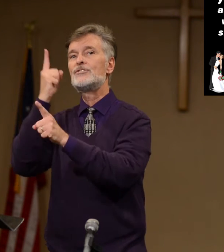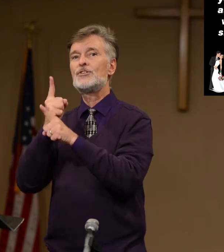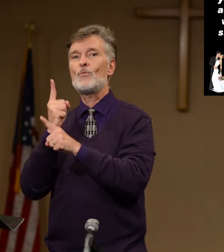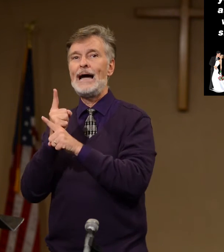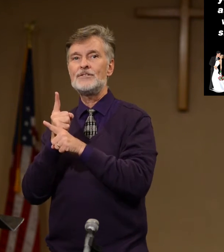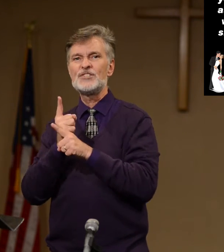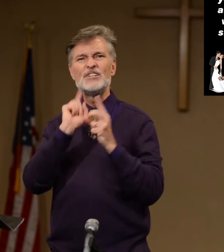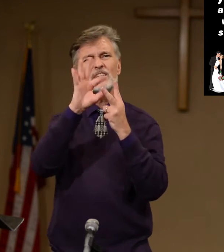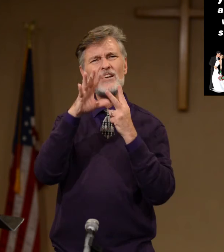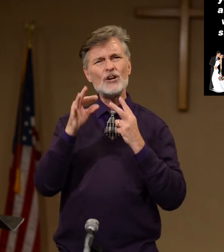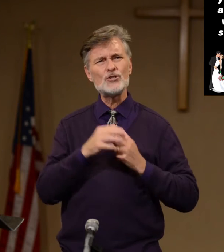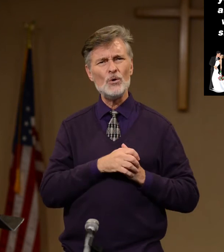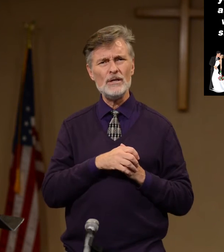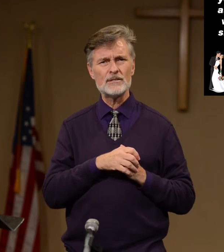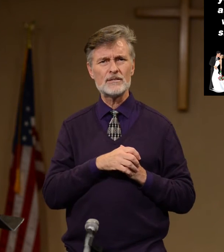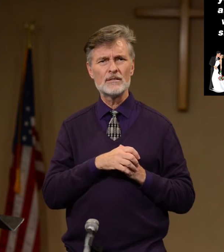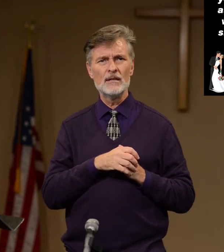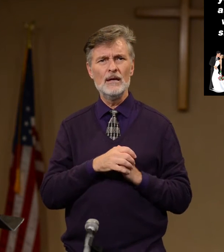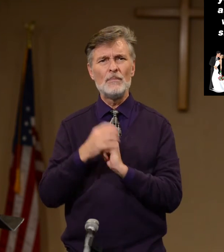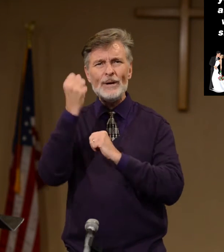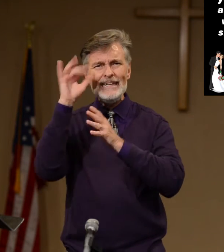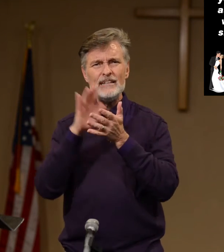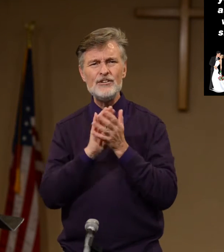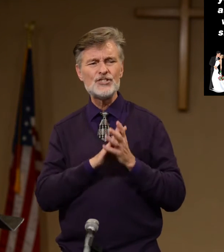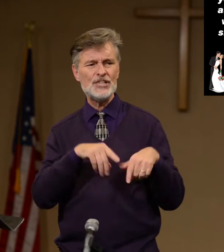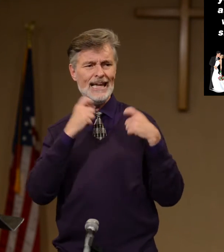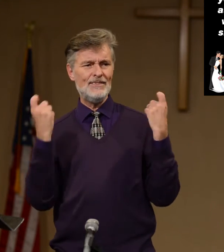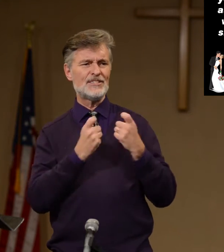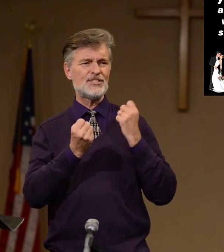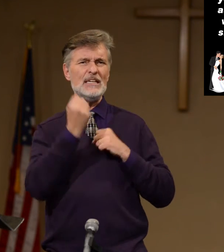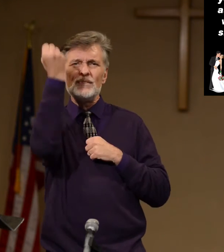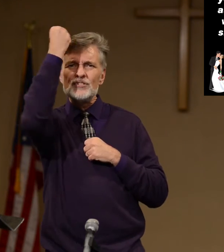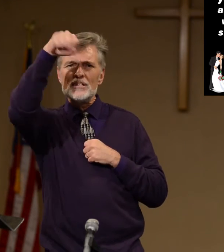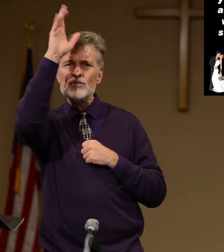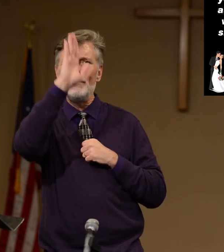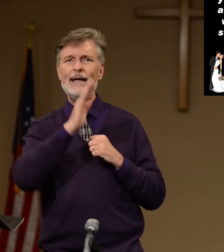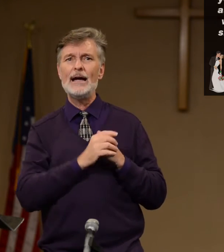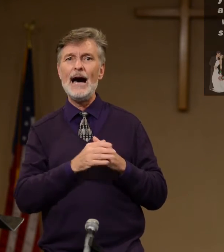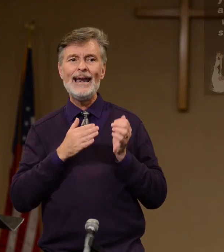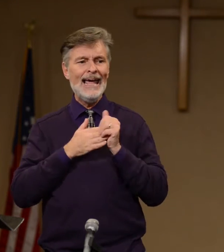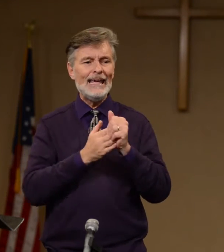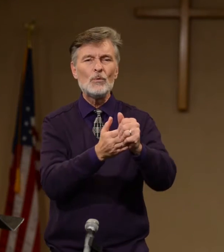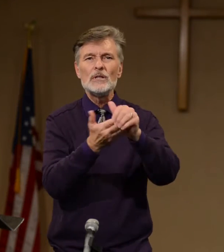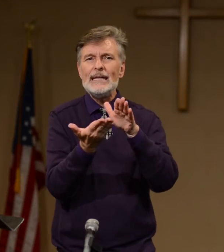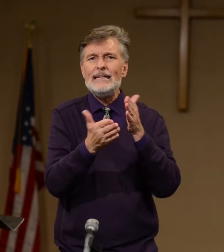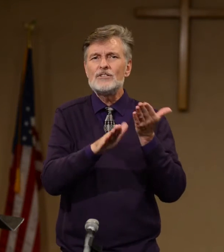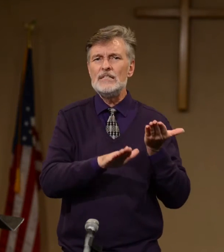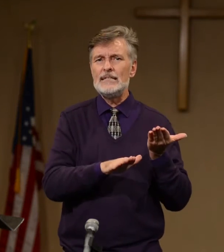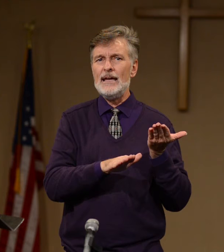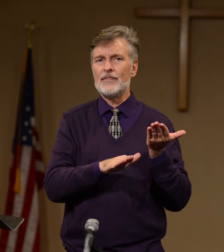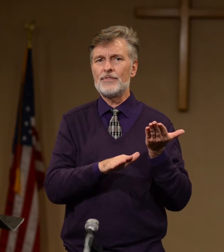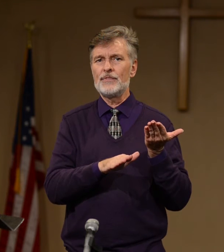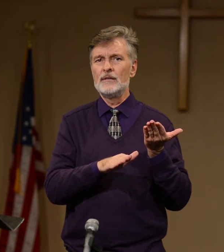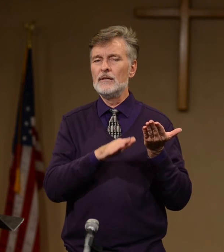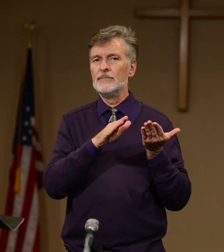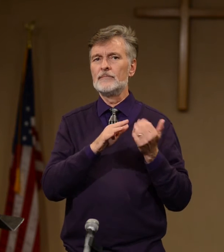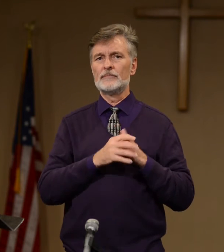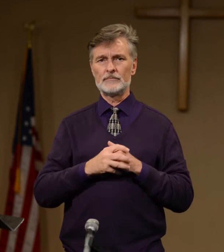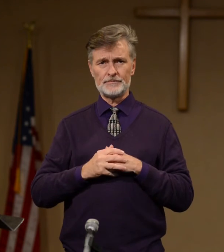to righteousness. It's our choice. But we need to understand this sin, this disobeying God, it will lead to death.